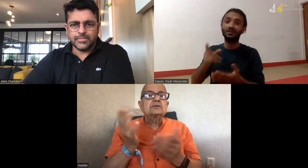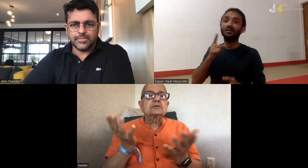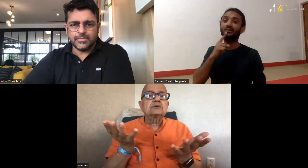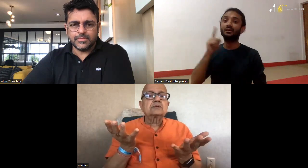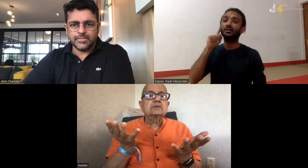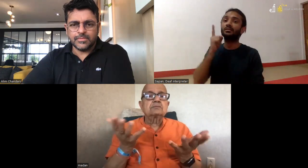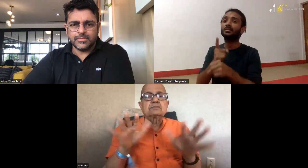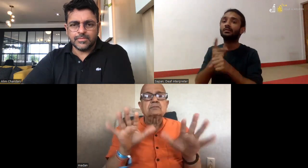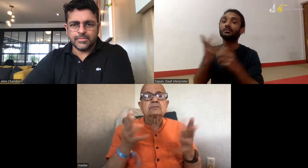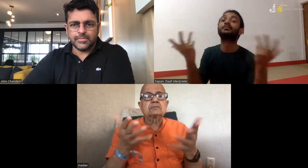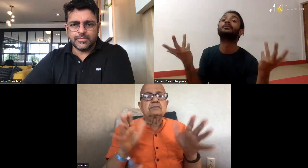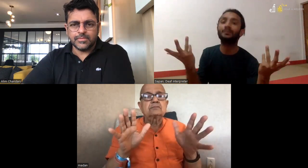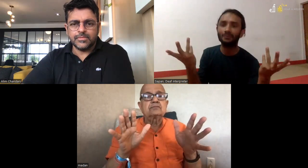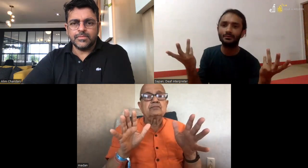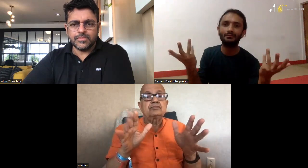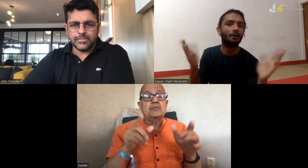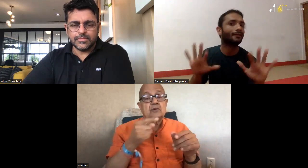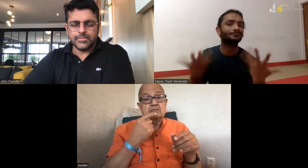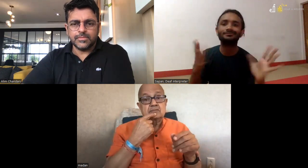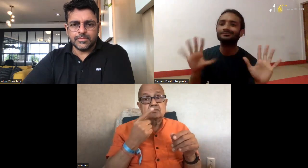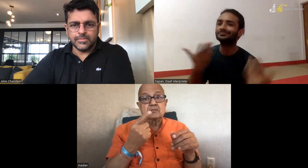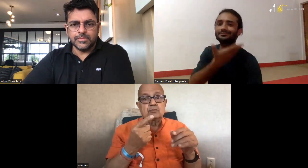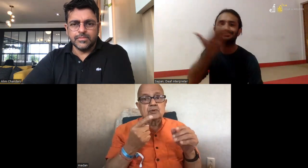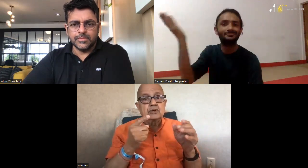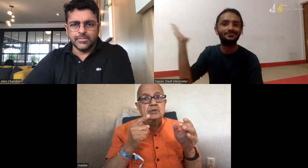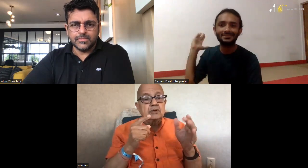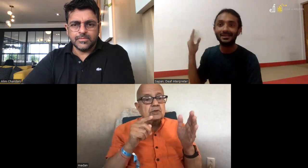about India, and I wanted to do that.